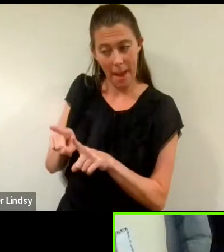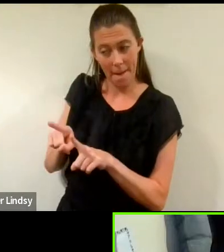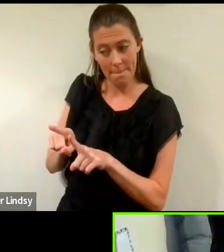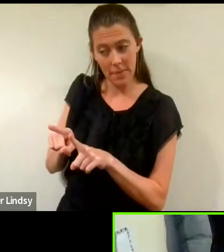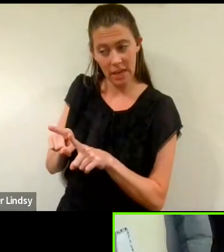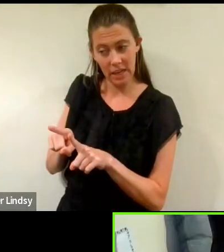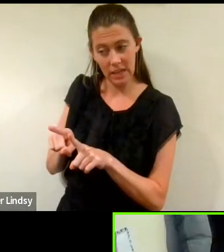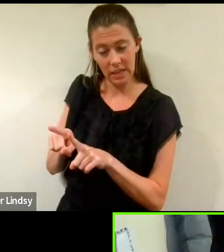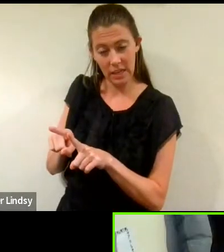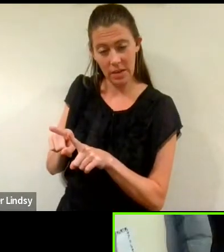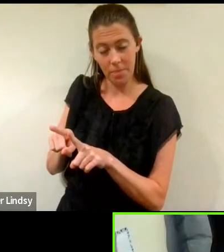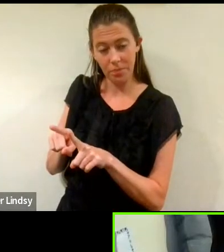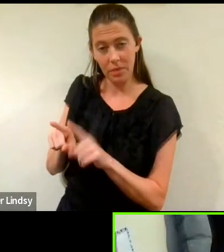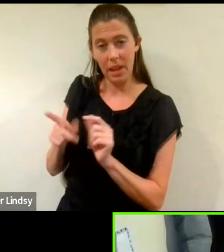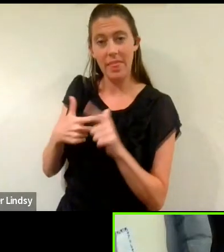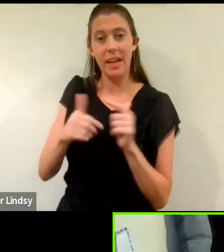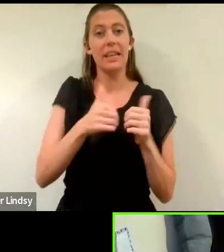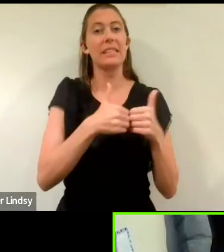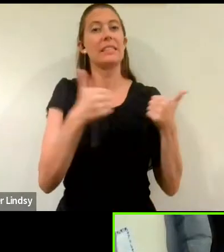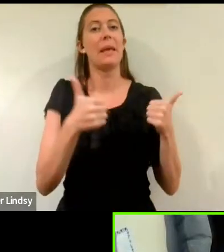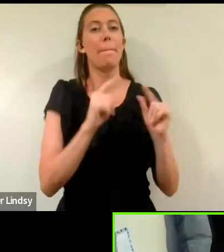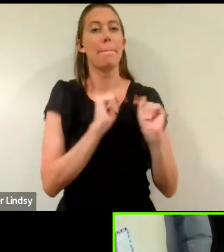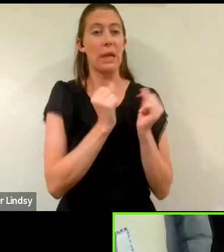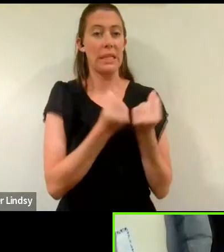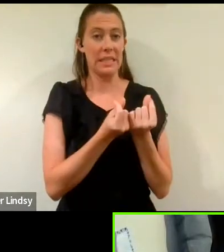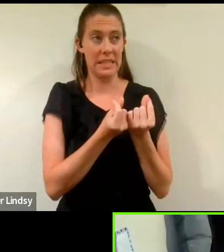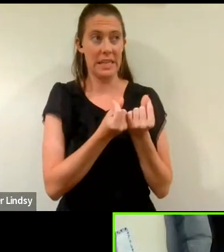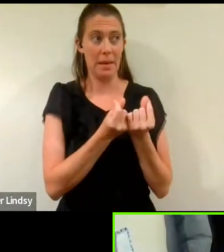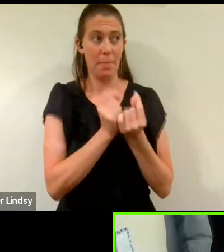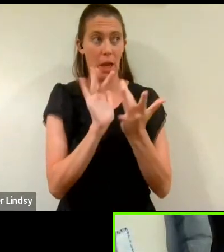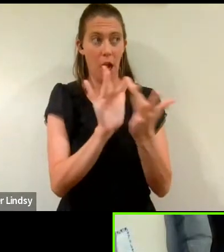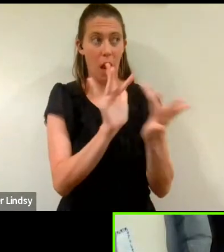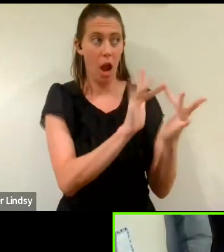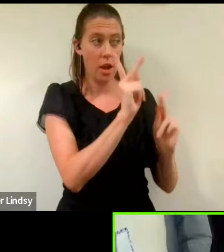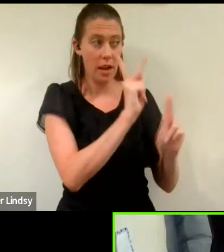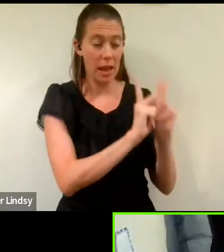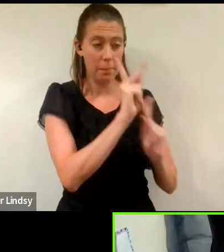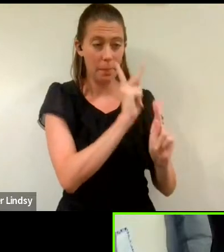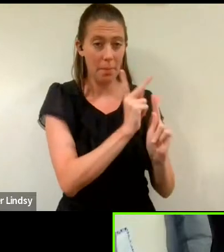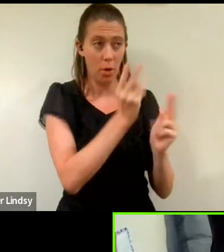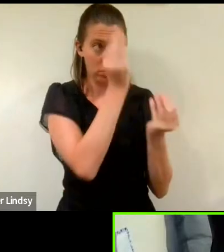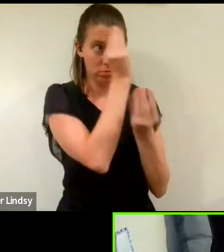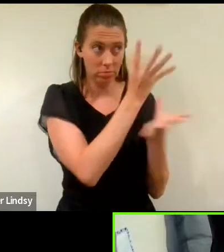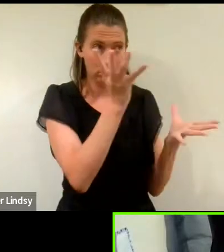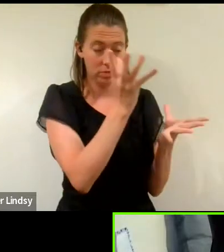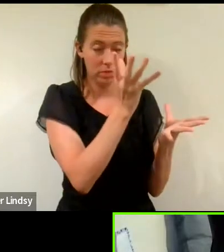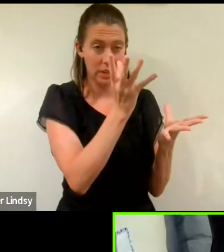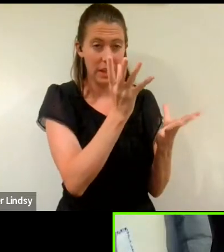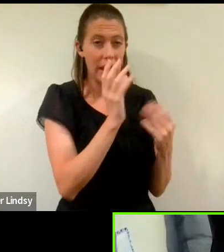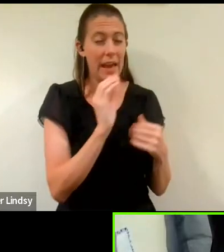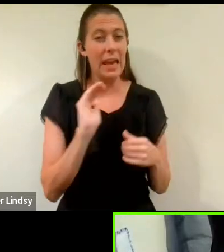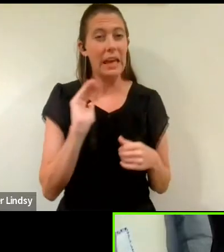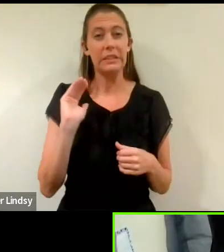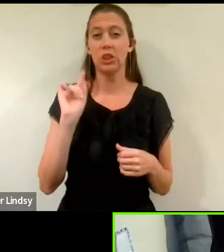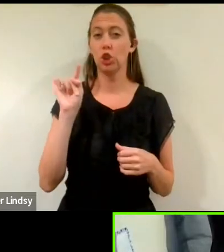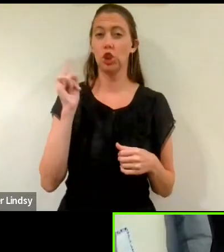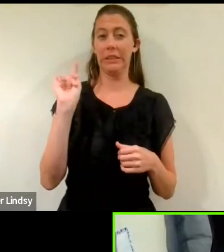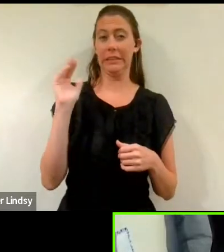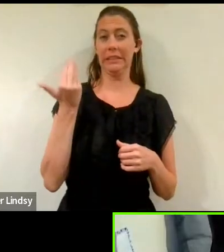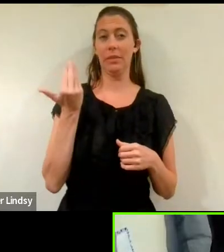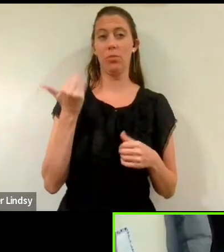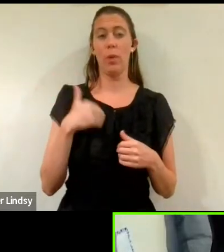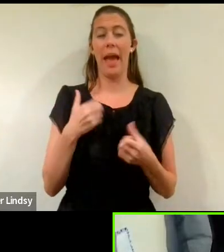or communicate with another team to make sure that these don't happen. When you come with all different languages, yes,